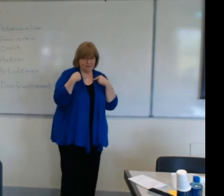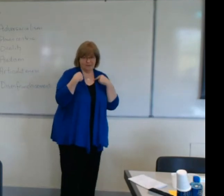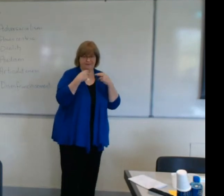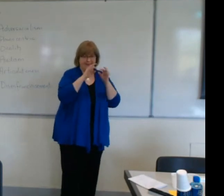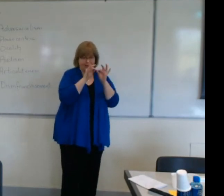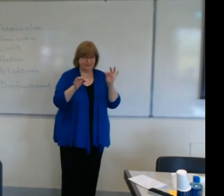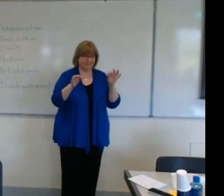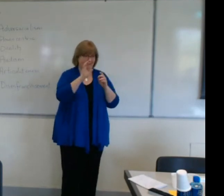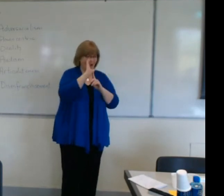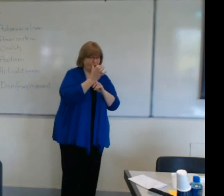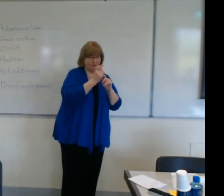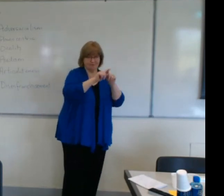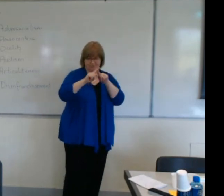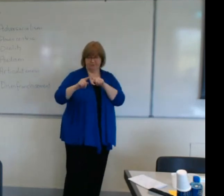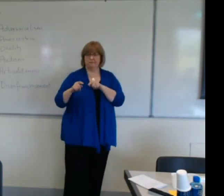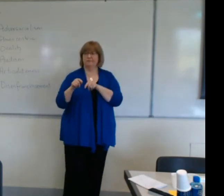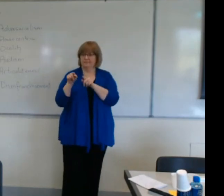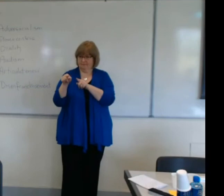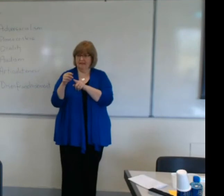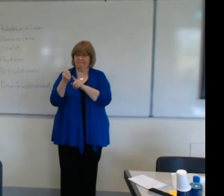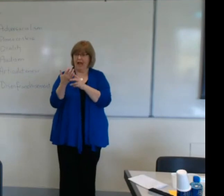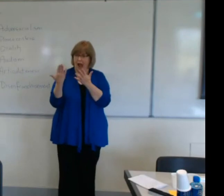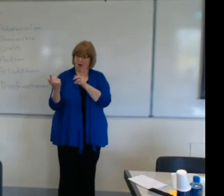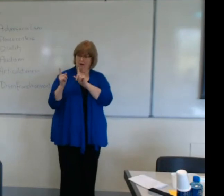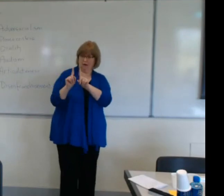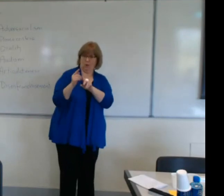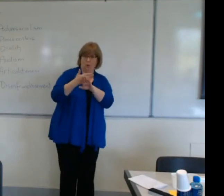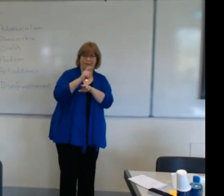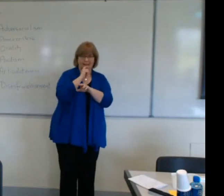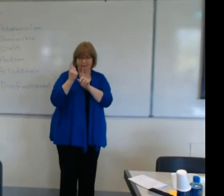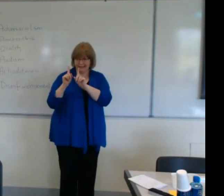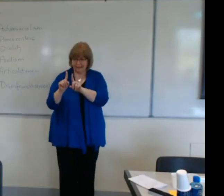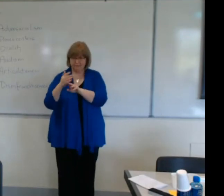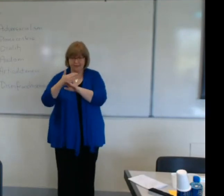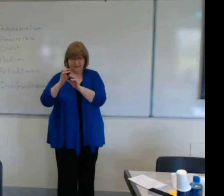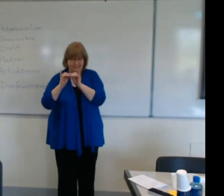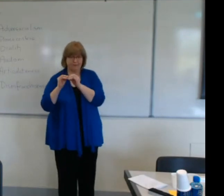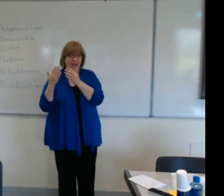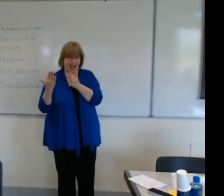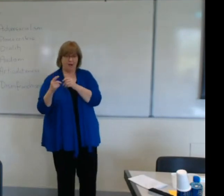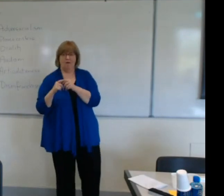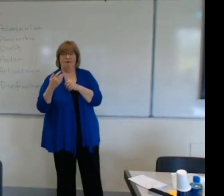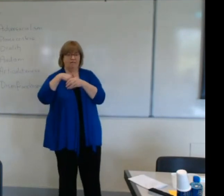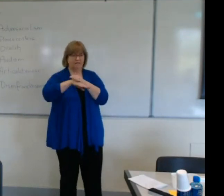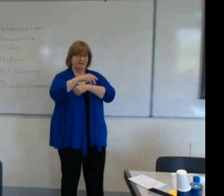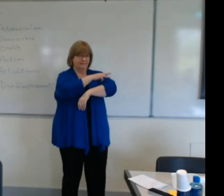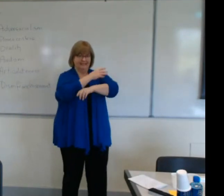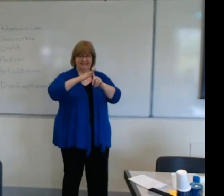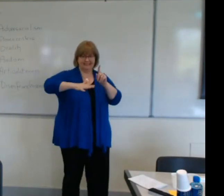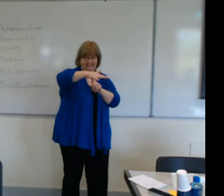if we're looking at the breadth of linguistic knowledge that a deaf interpreter brings to the work alongside a hearing interpreter, how